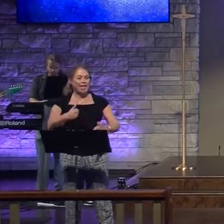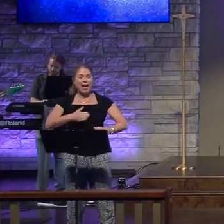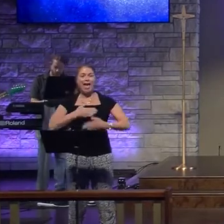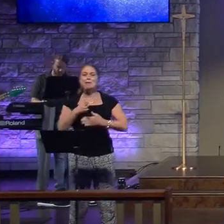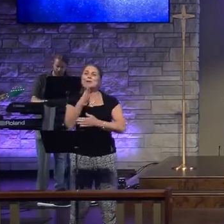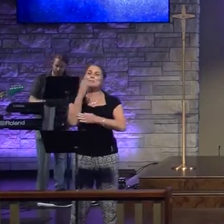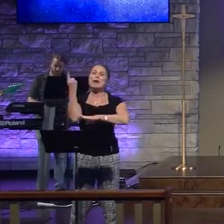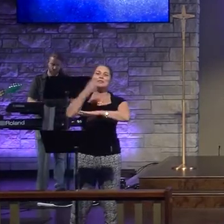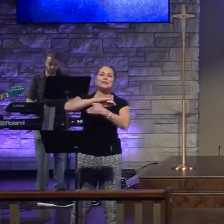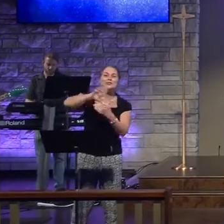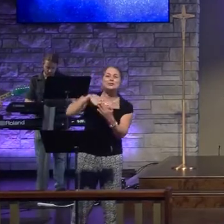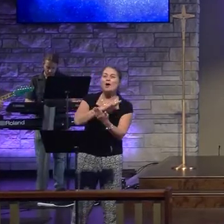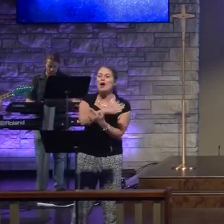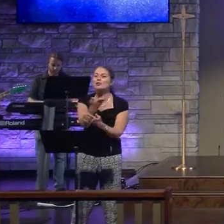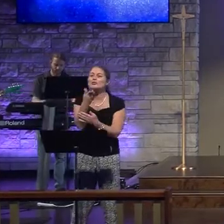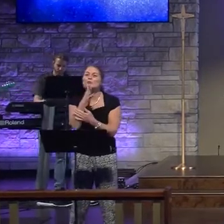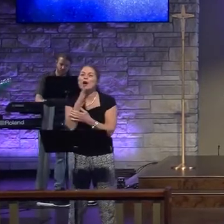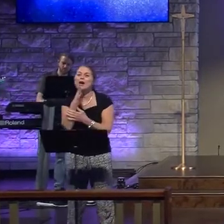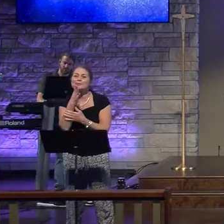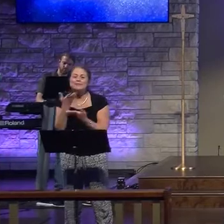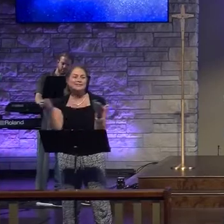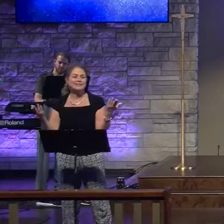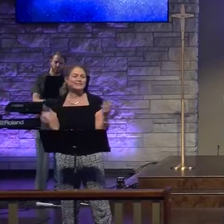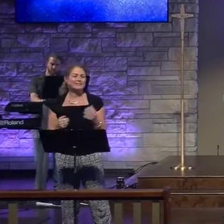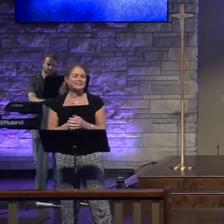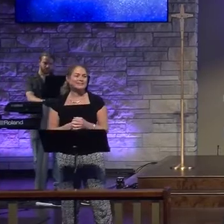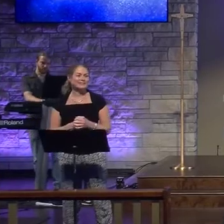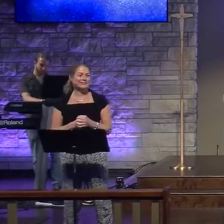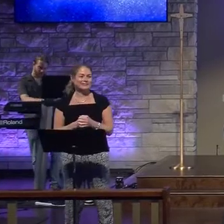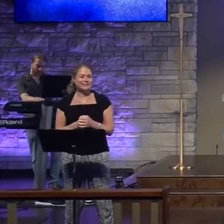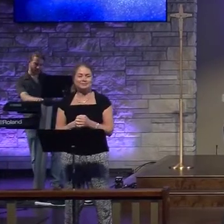Mother's Day to all you moms out there.